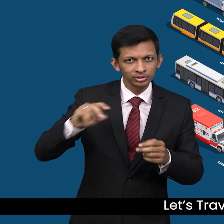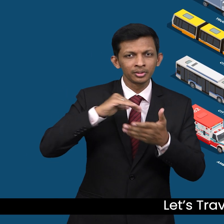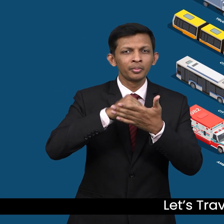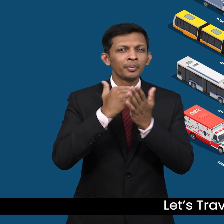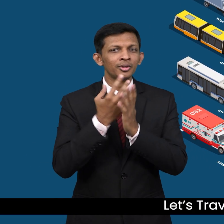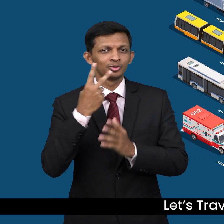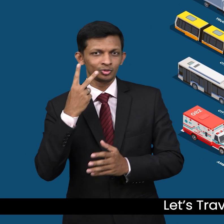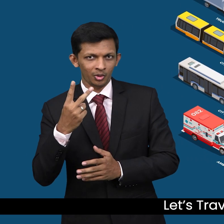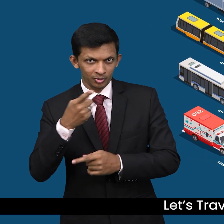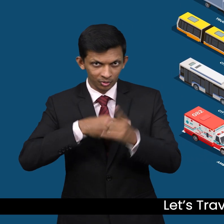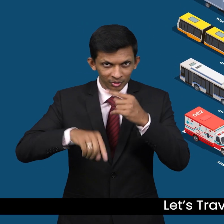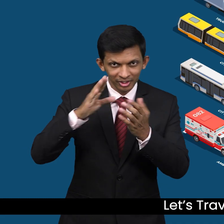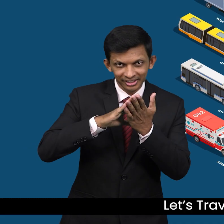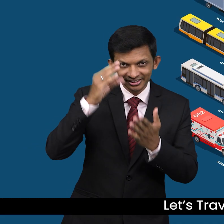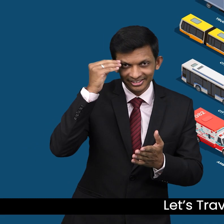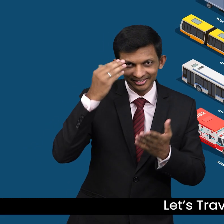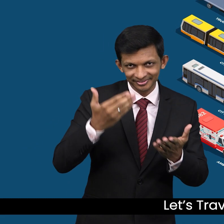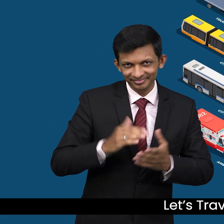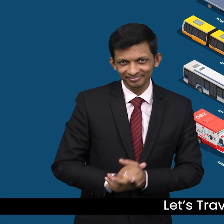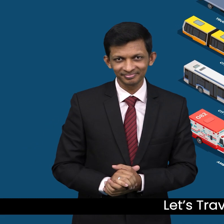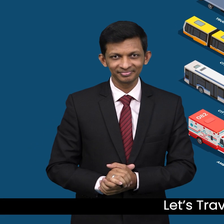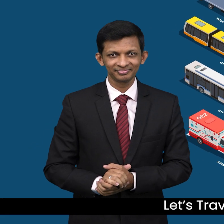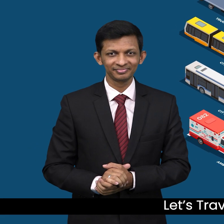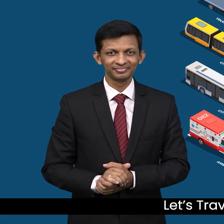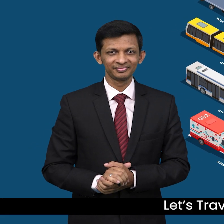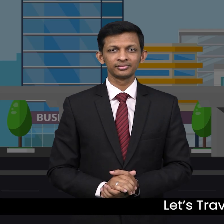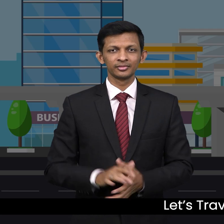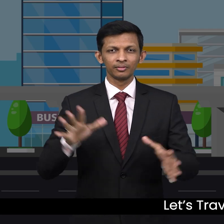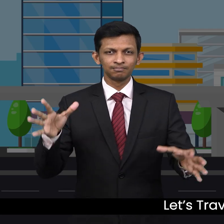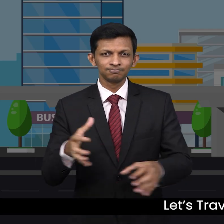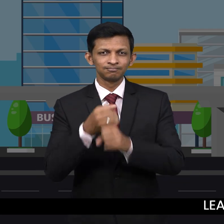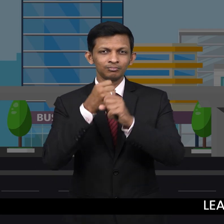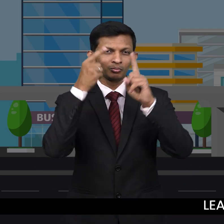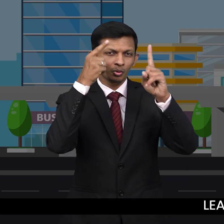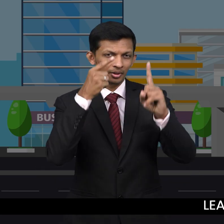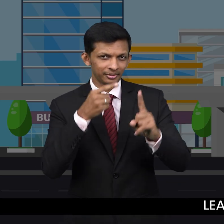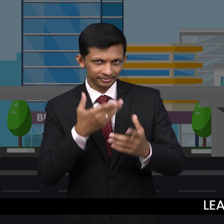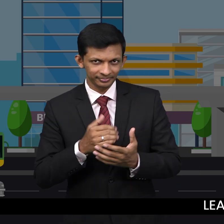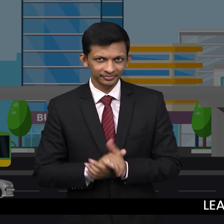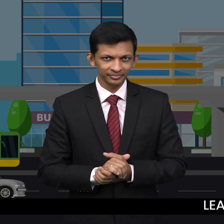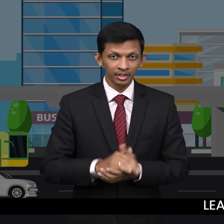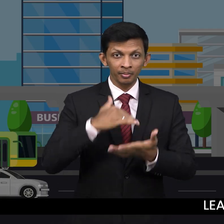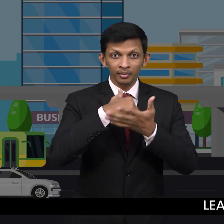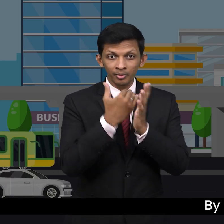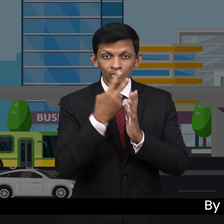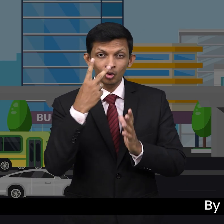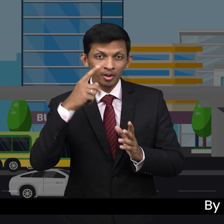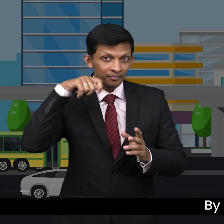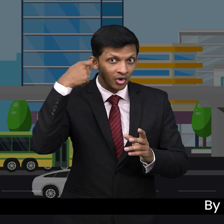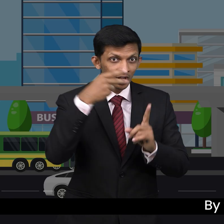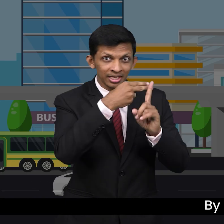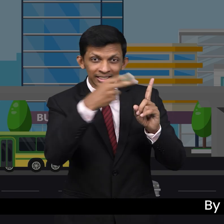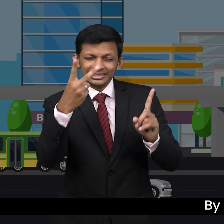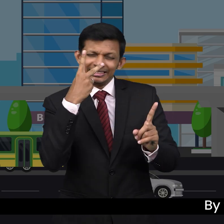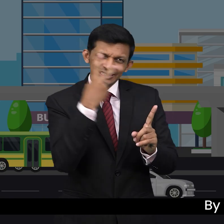Let's Travel Part 2 of Class 3 EVS. Learning outcomes. By the